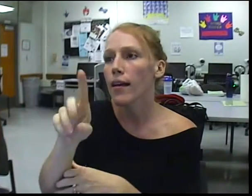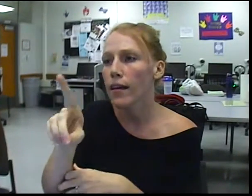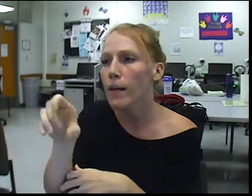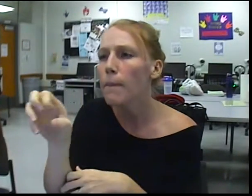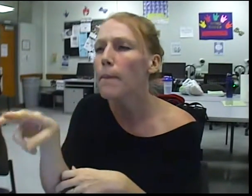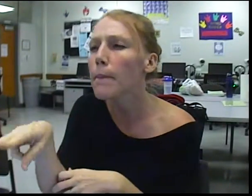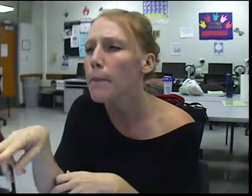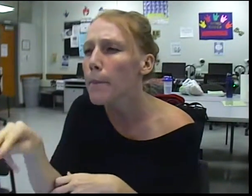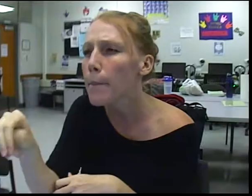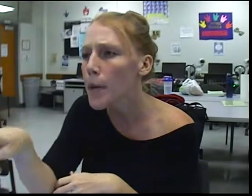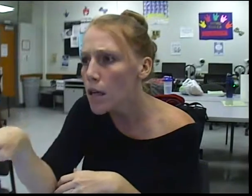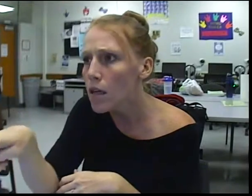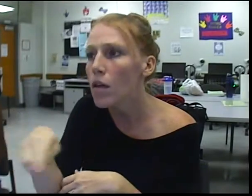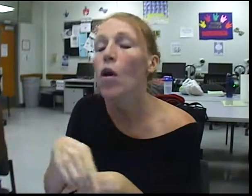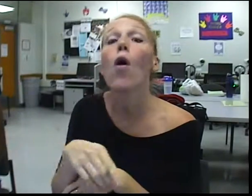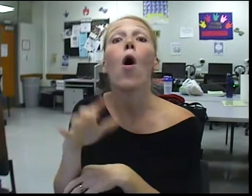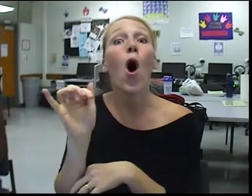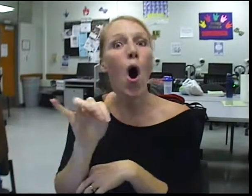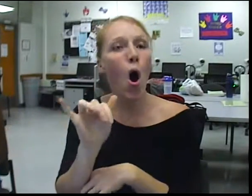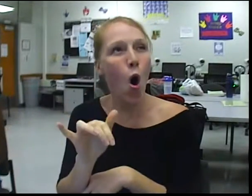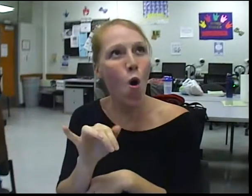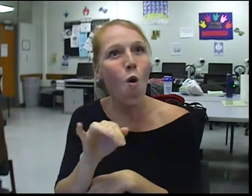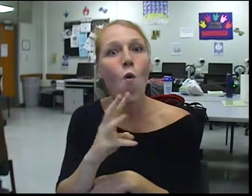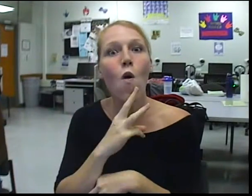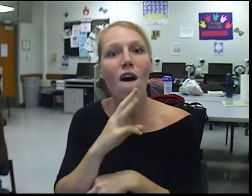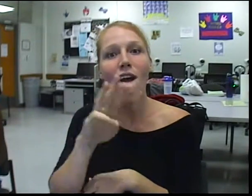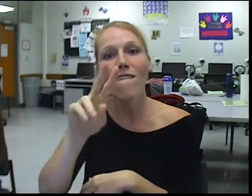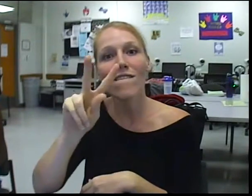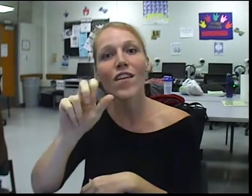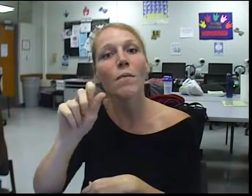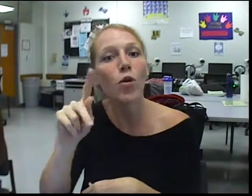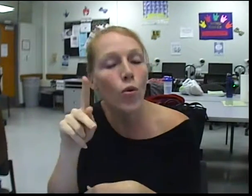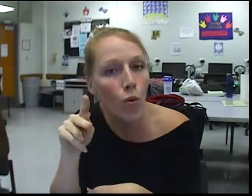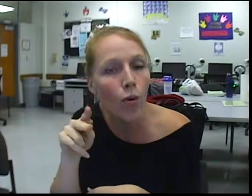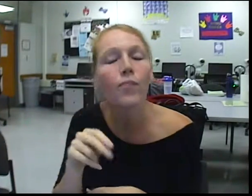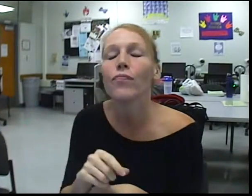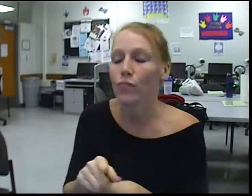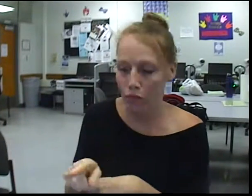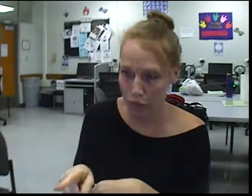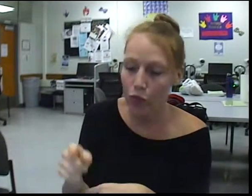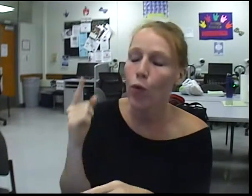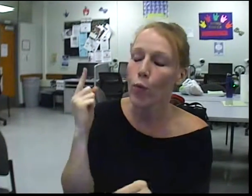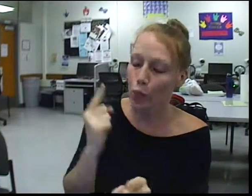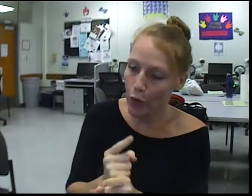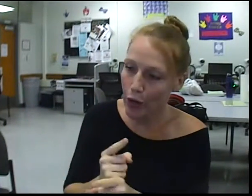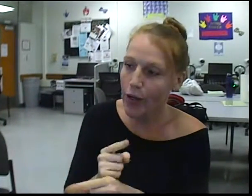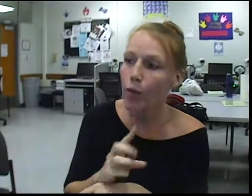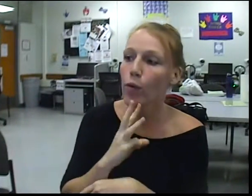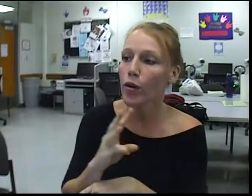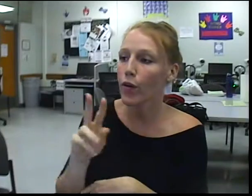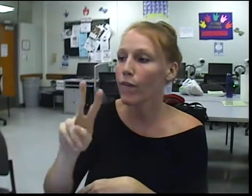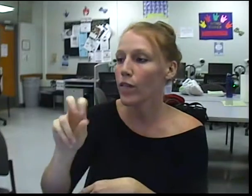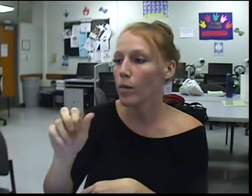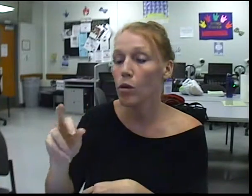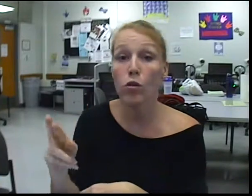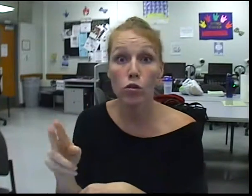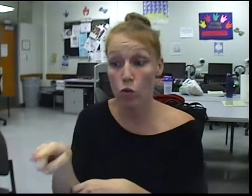Oh, water vapor. Water vapor. Right. The warmer the air, the more space it has to store water